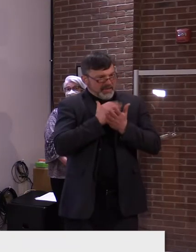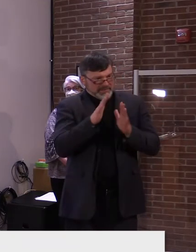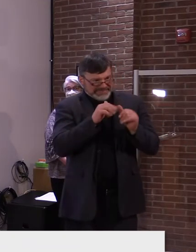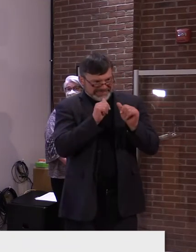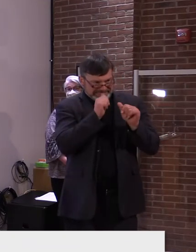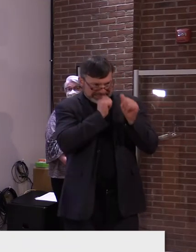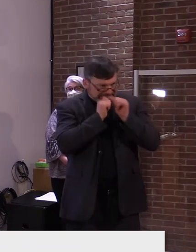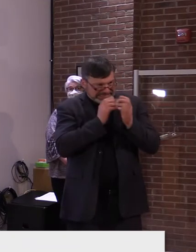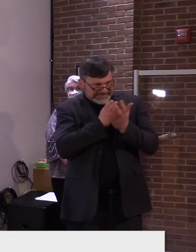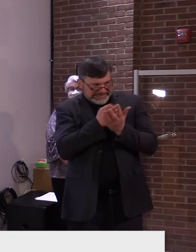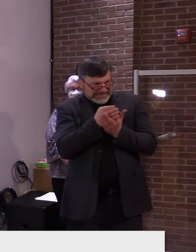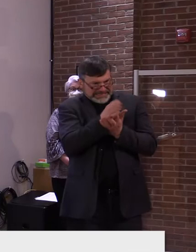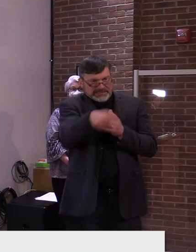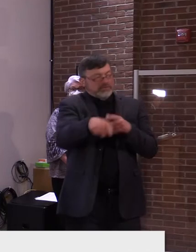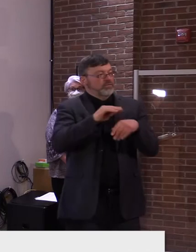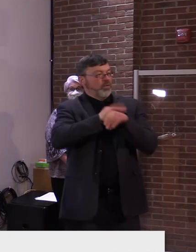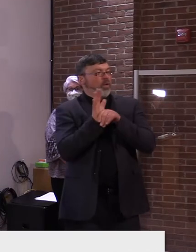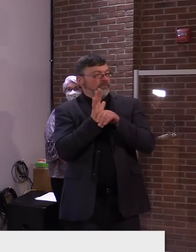back to work.